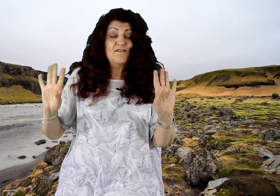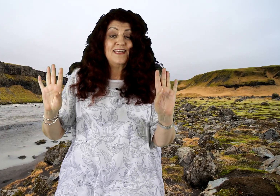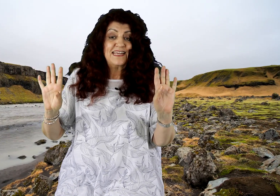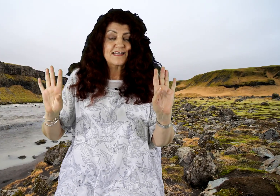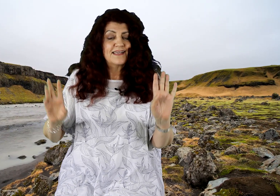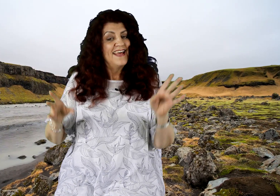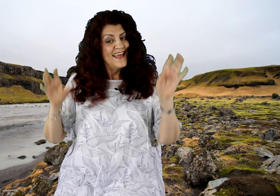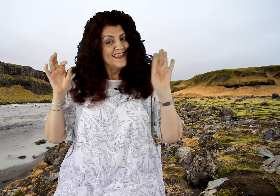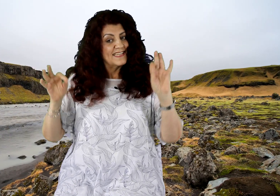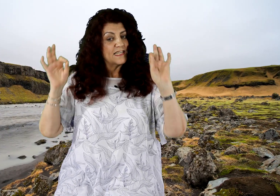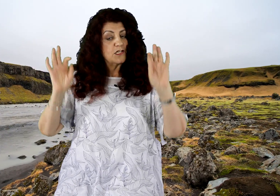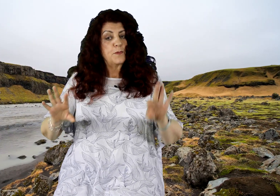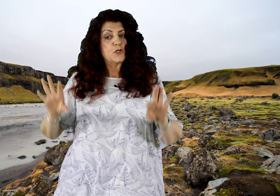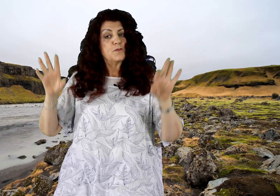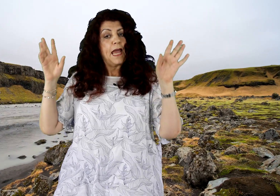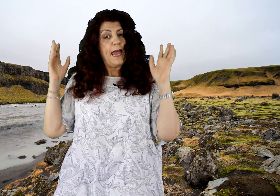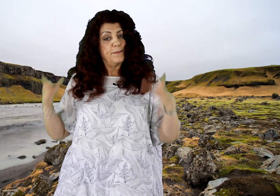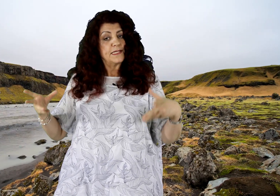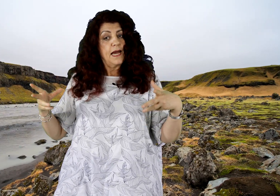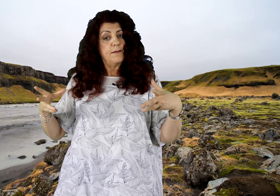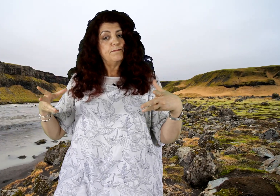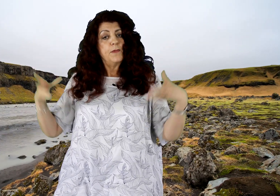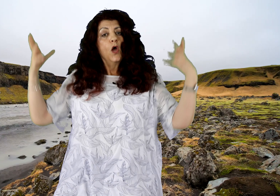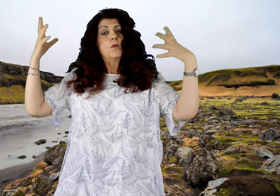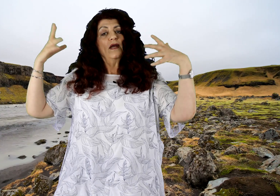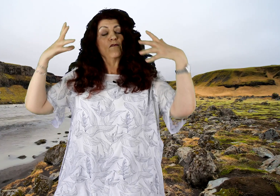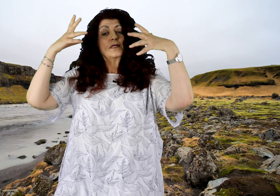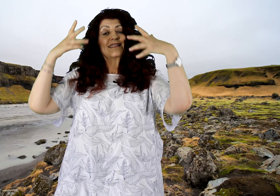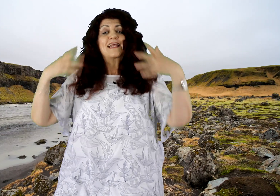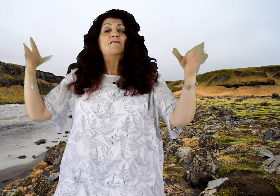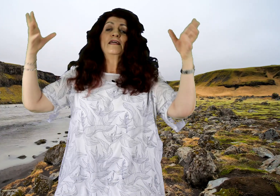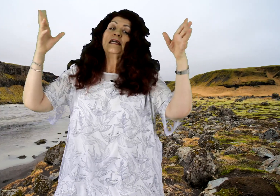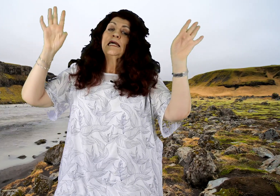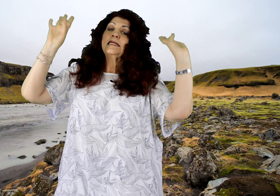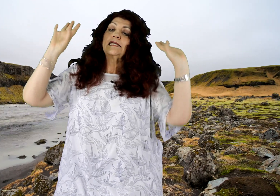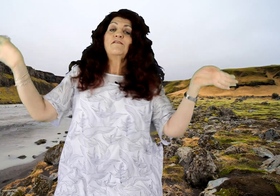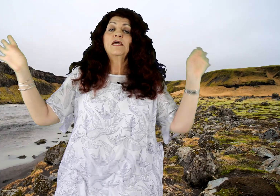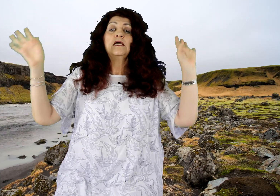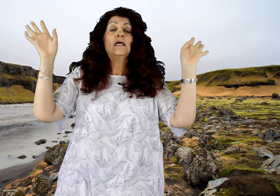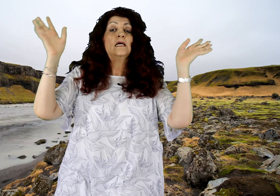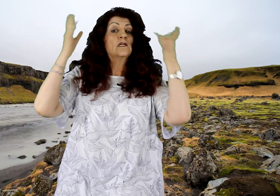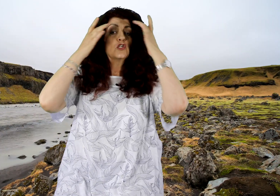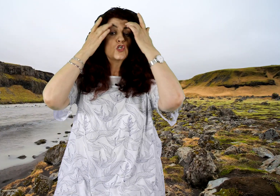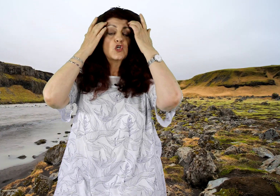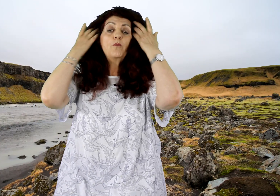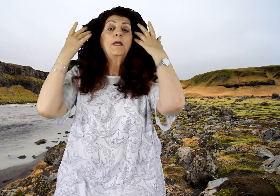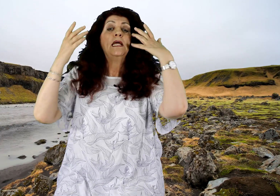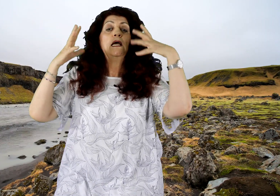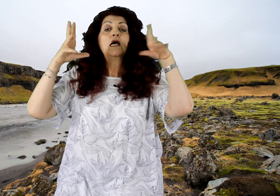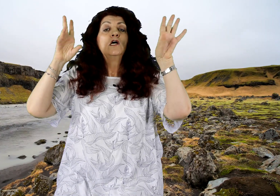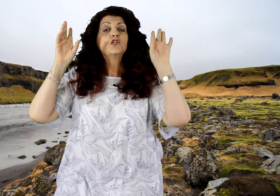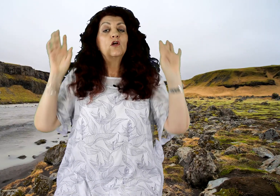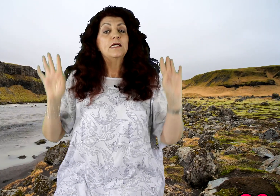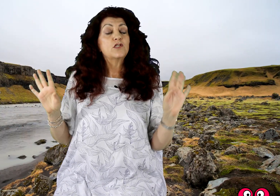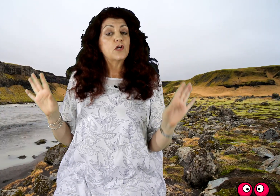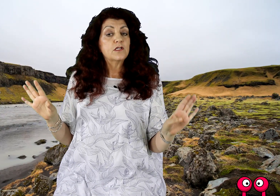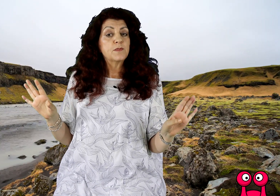Nevertheless, this is supposed to be a happy time when everyone is loving and giving and chirping. So let's start